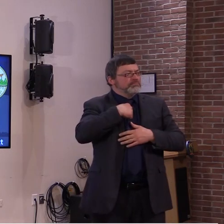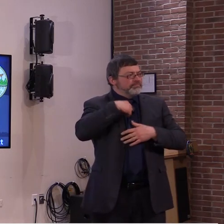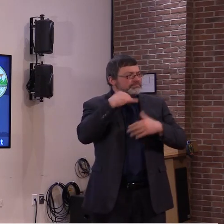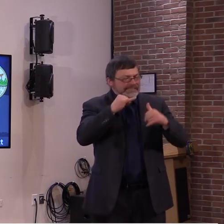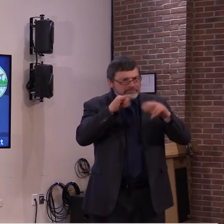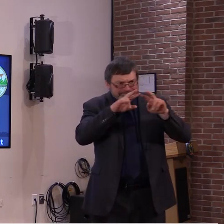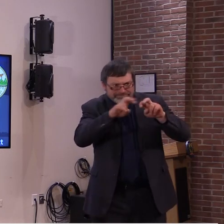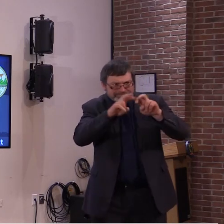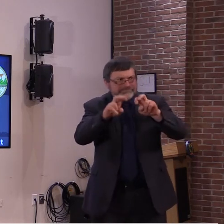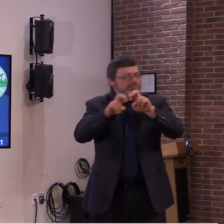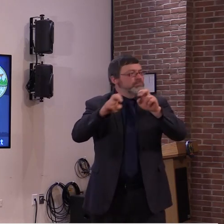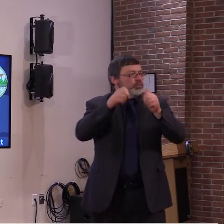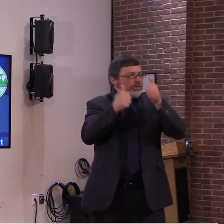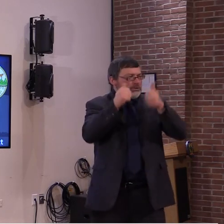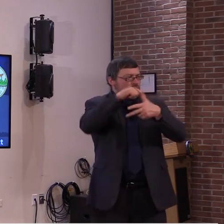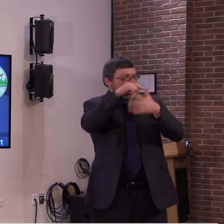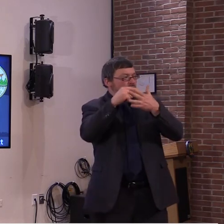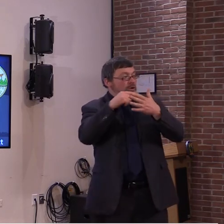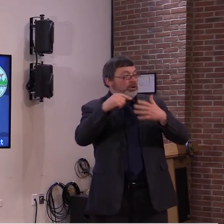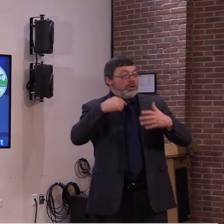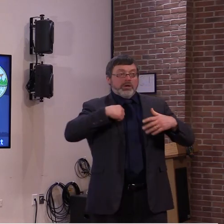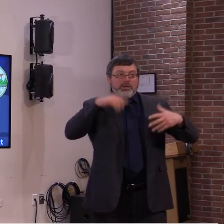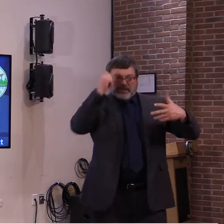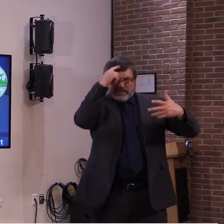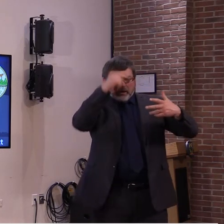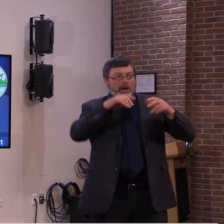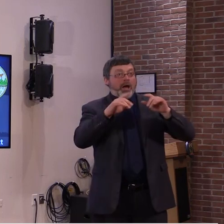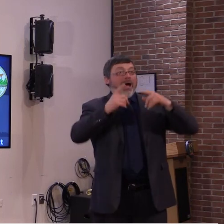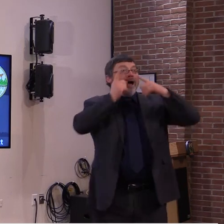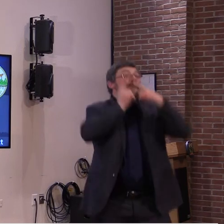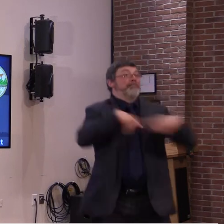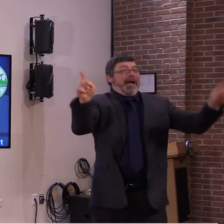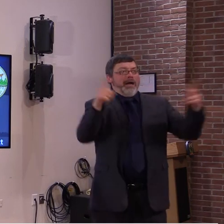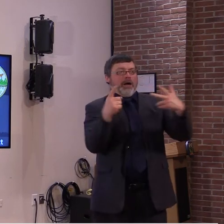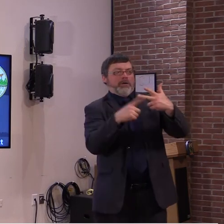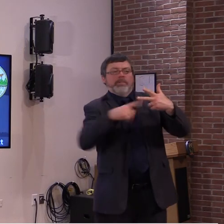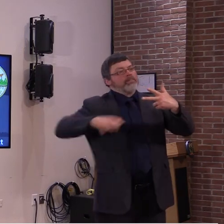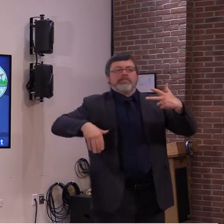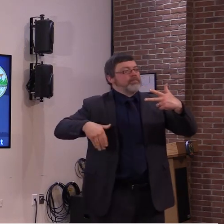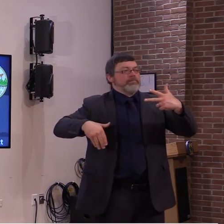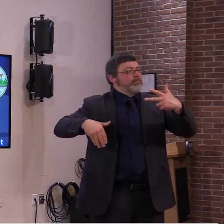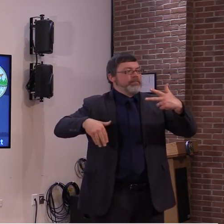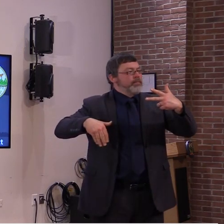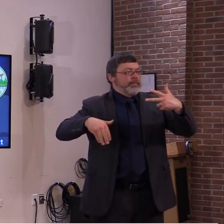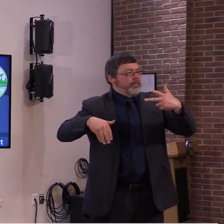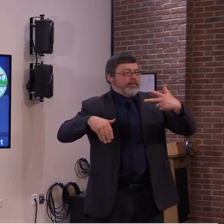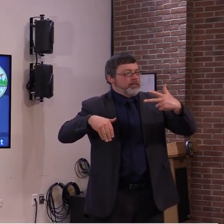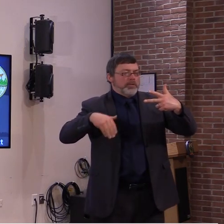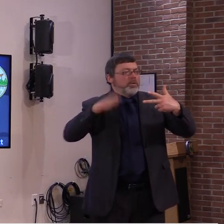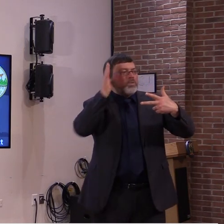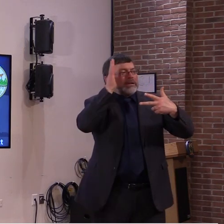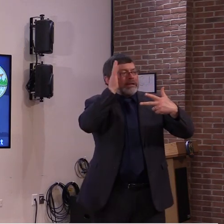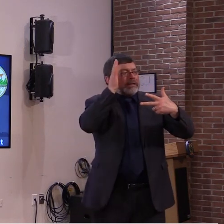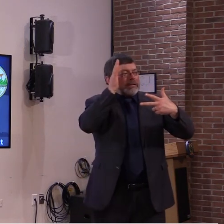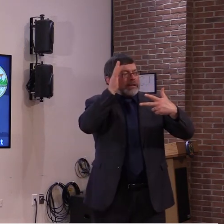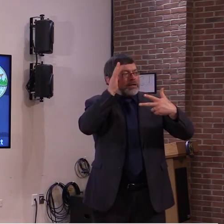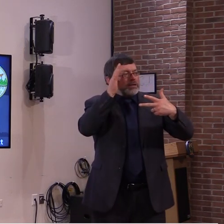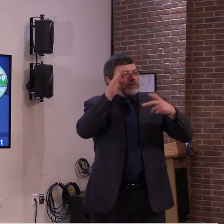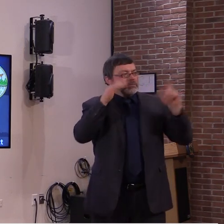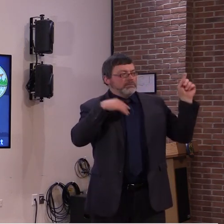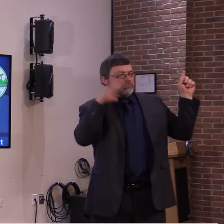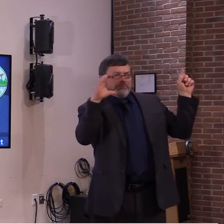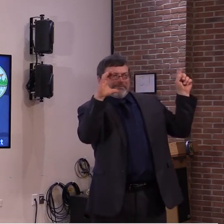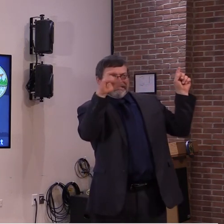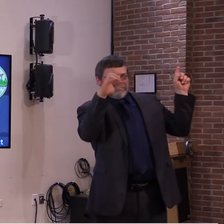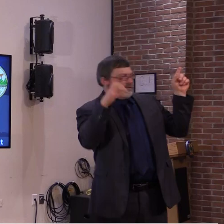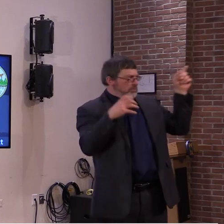month at the earliest, and of course, depending upon federal allocation of vaccine to Vermont.